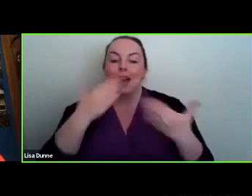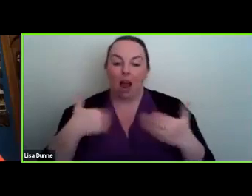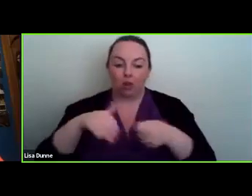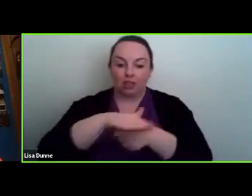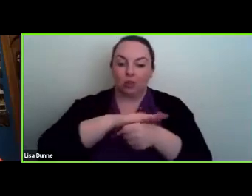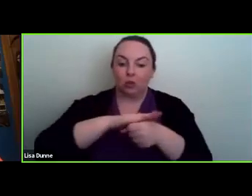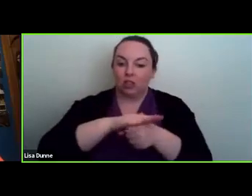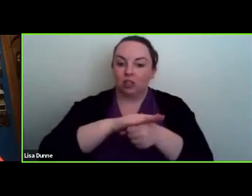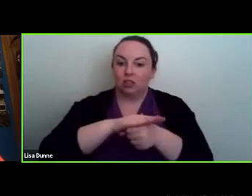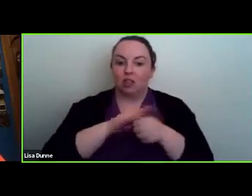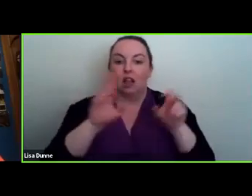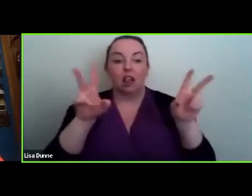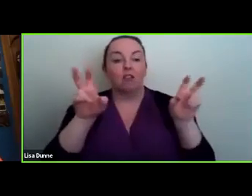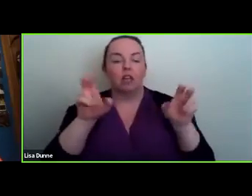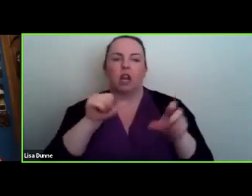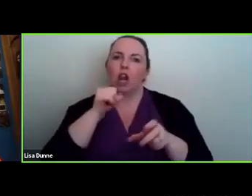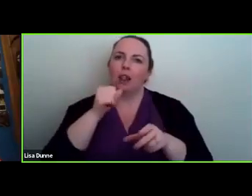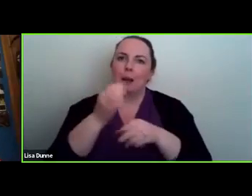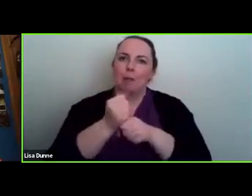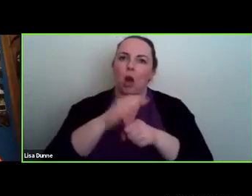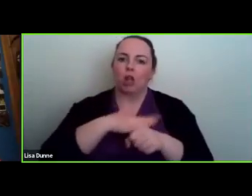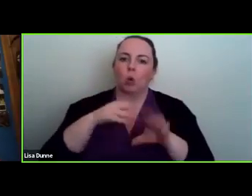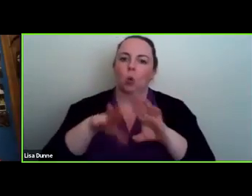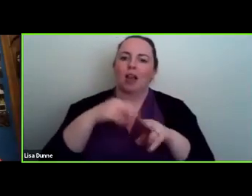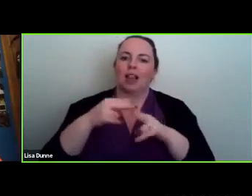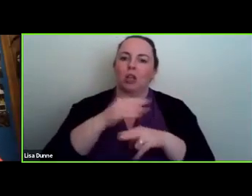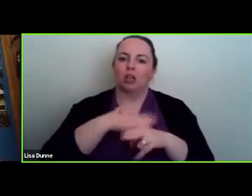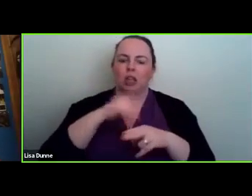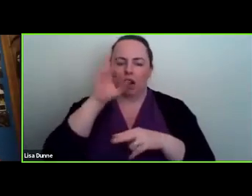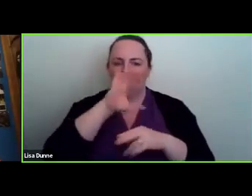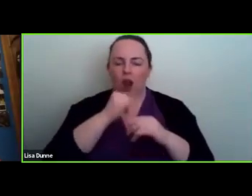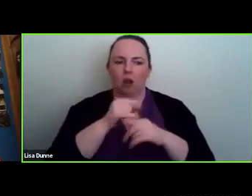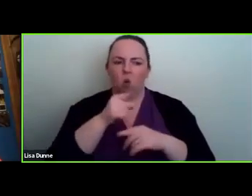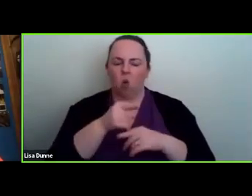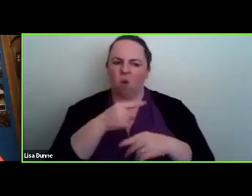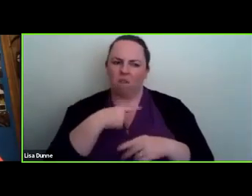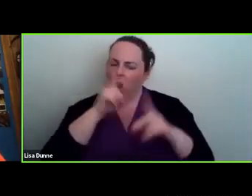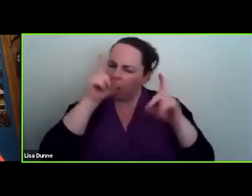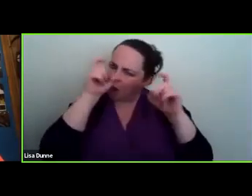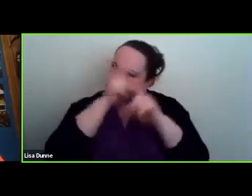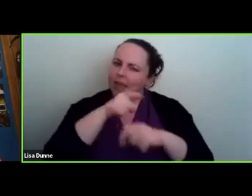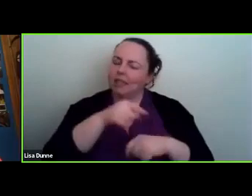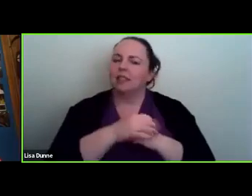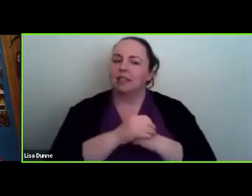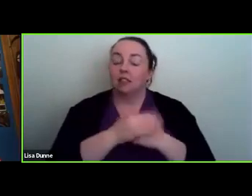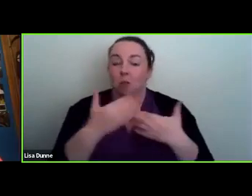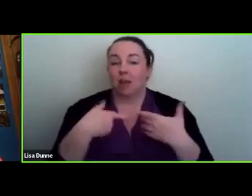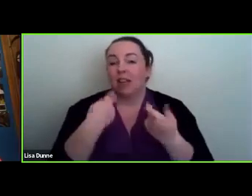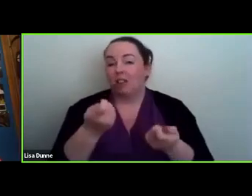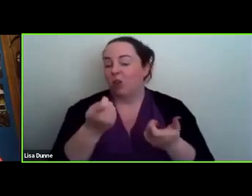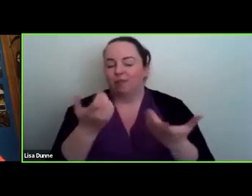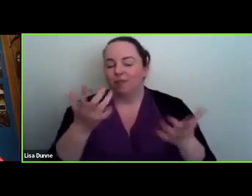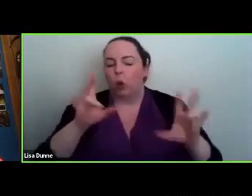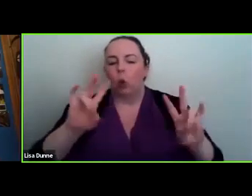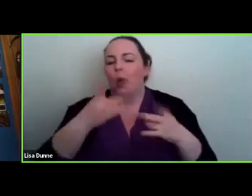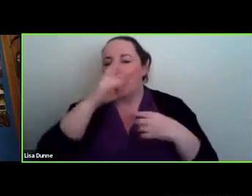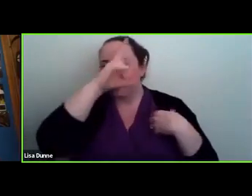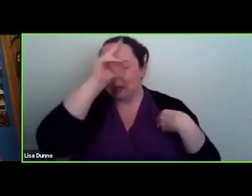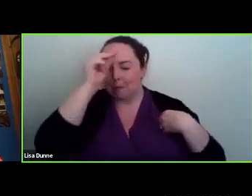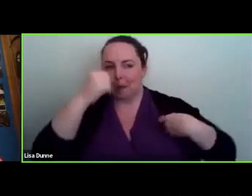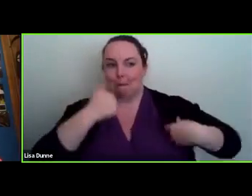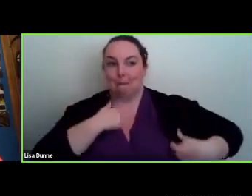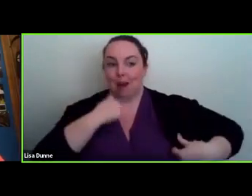the phrase "nothing about us without us" seems so complicated to make tangible. To give you a very trite and quick example of something in my own